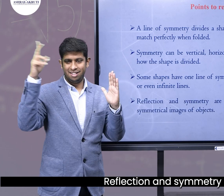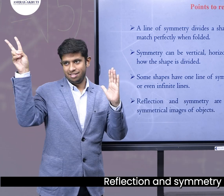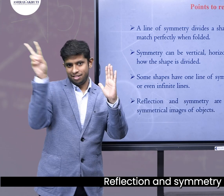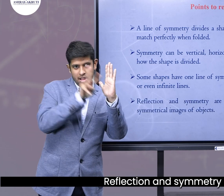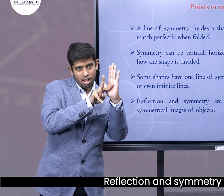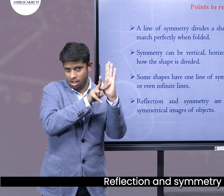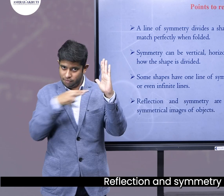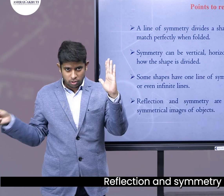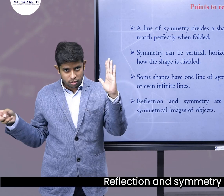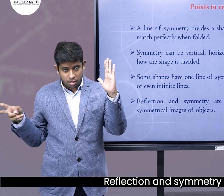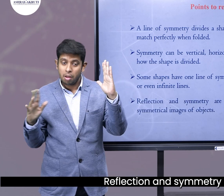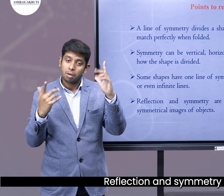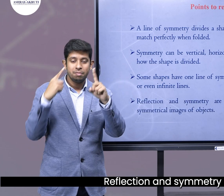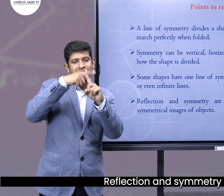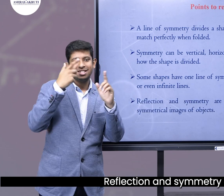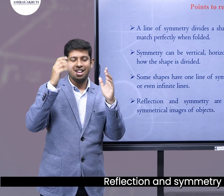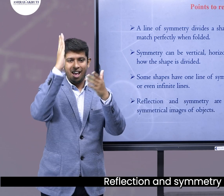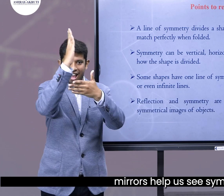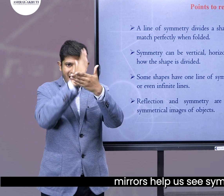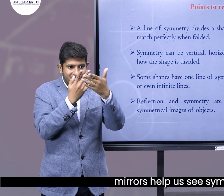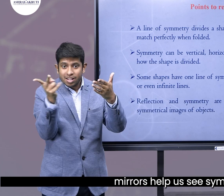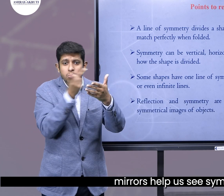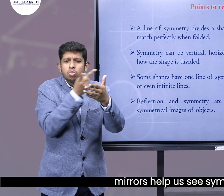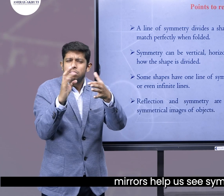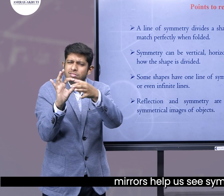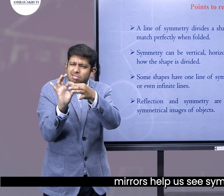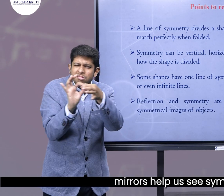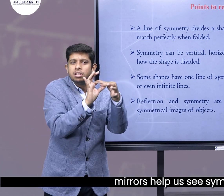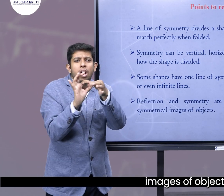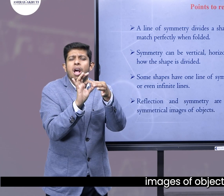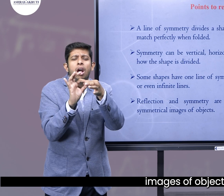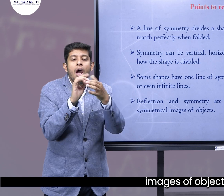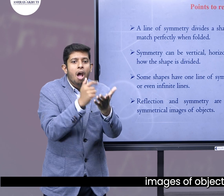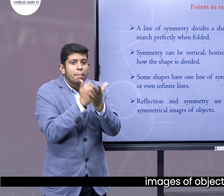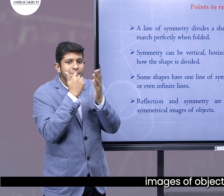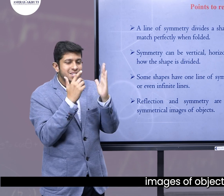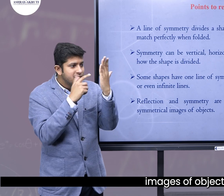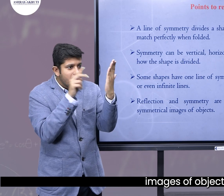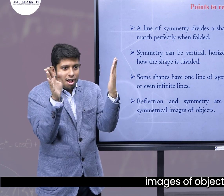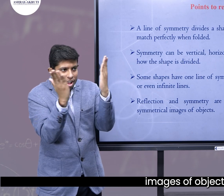Reflection and symmetry are linked. Mirror help us see symmetrical images of objects.